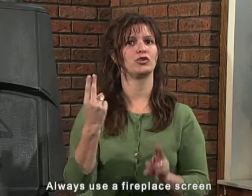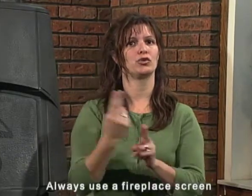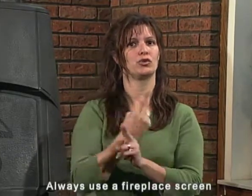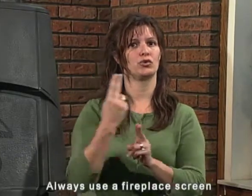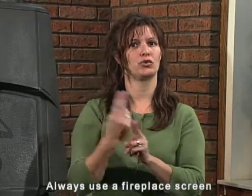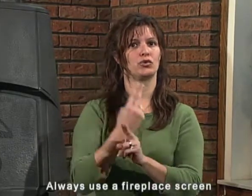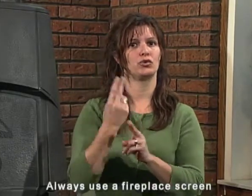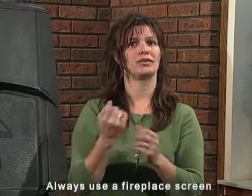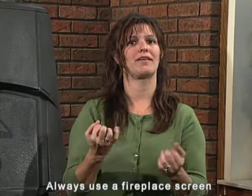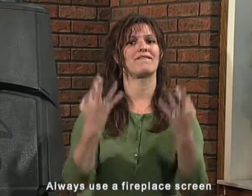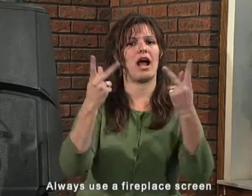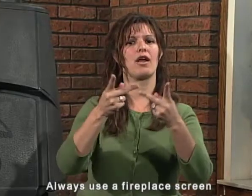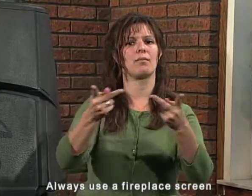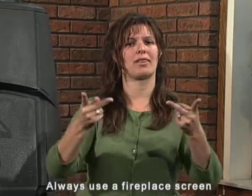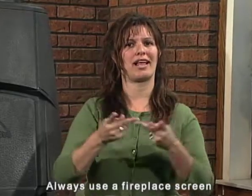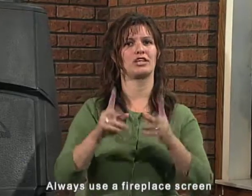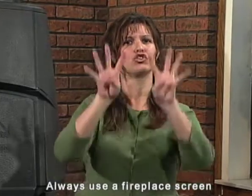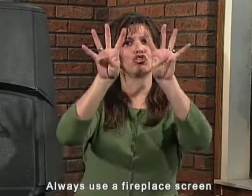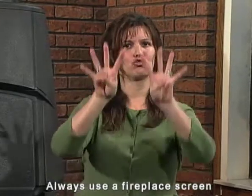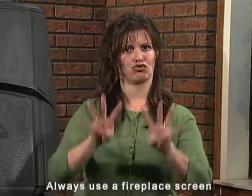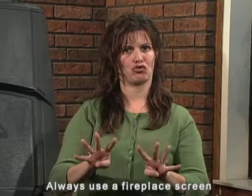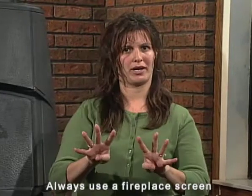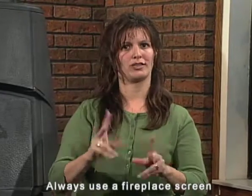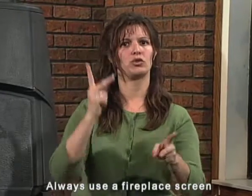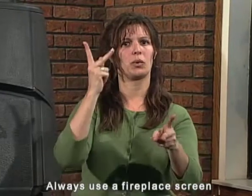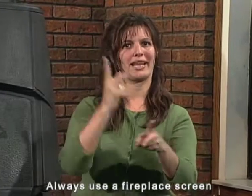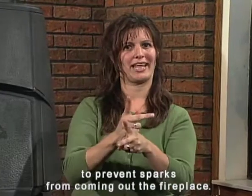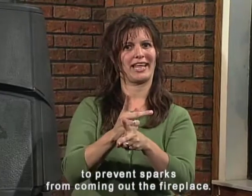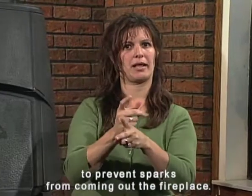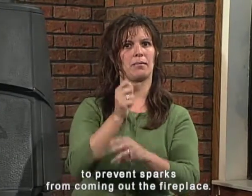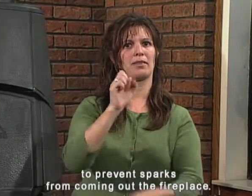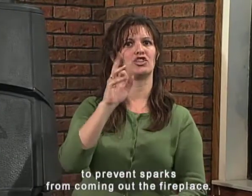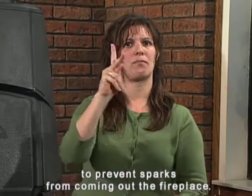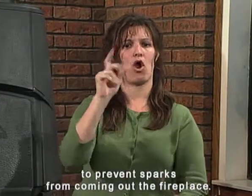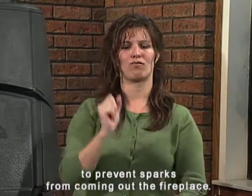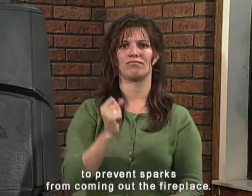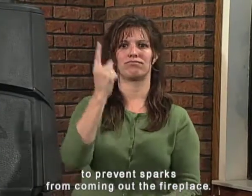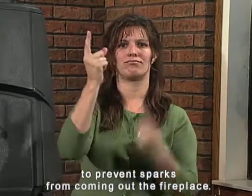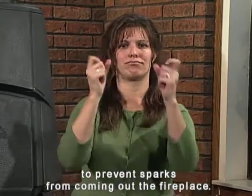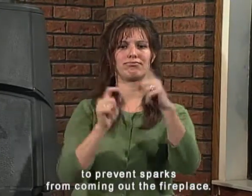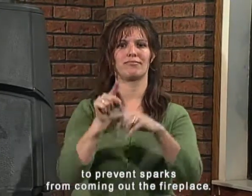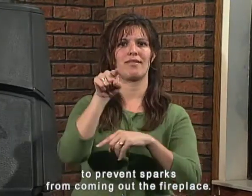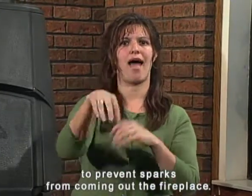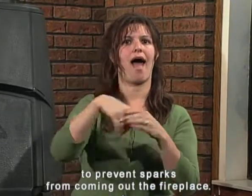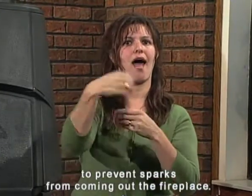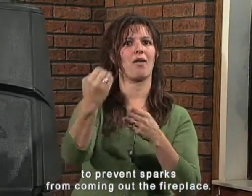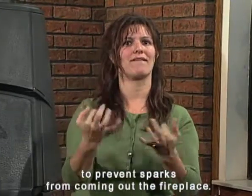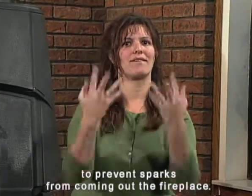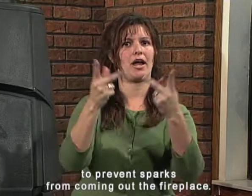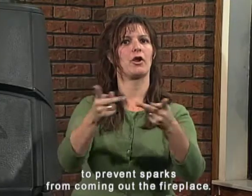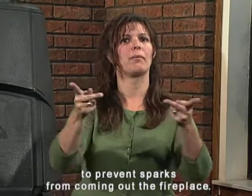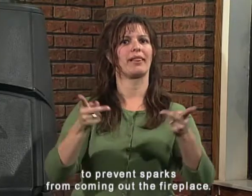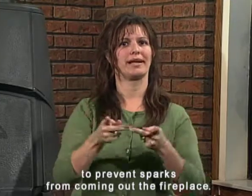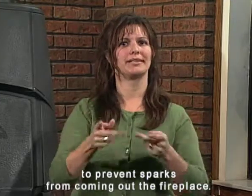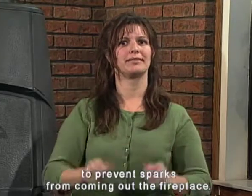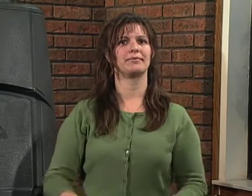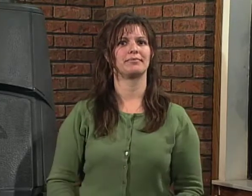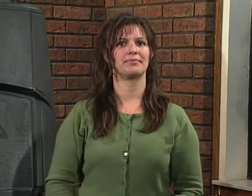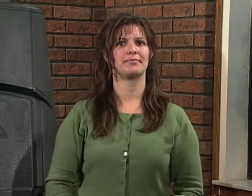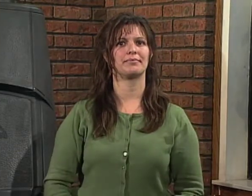Always use a fireplace screen to prevent sparks from coming out the fireplace.